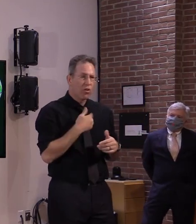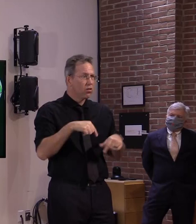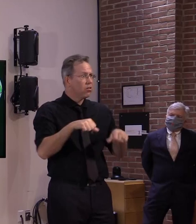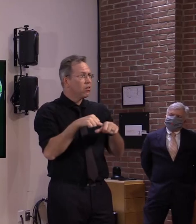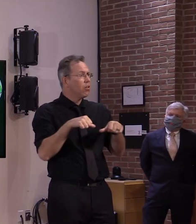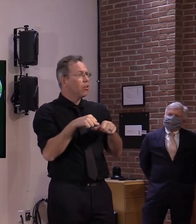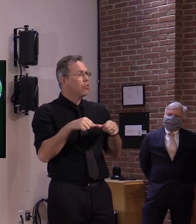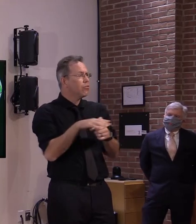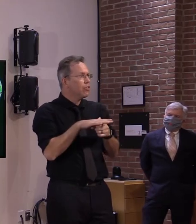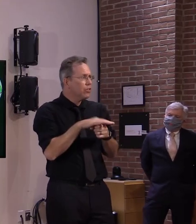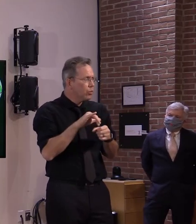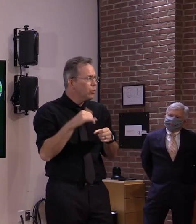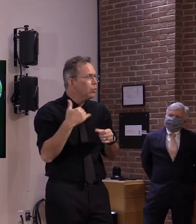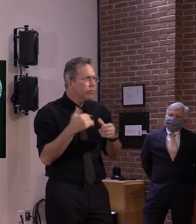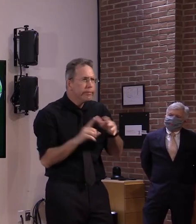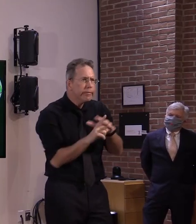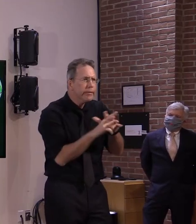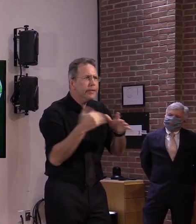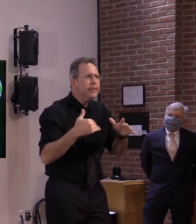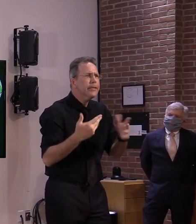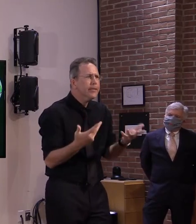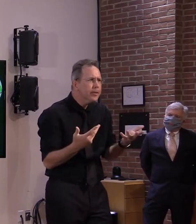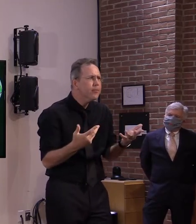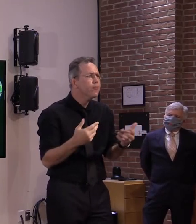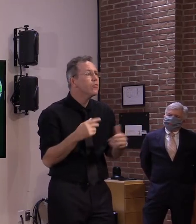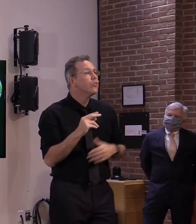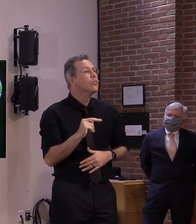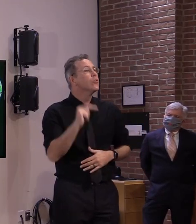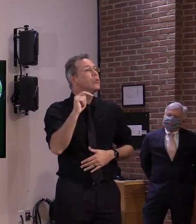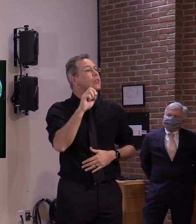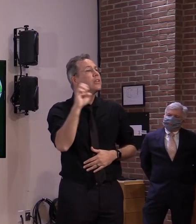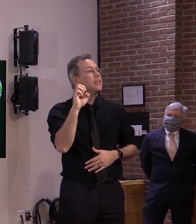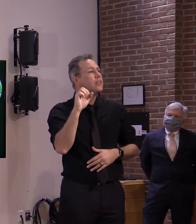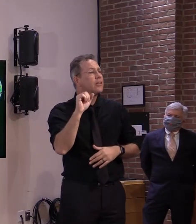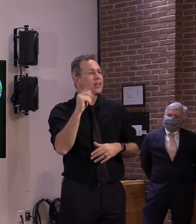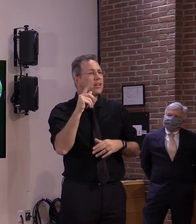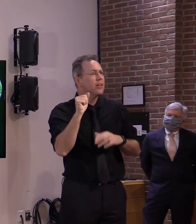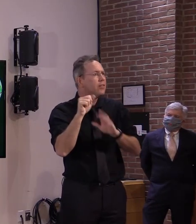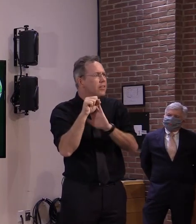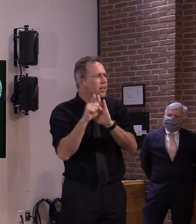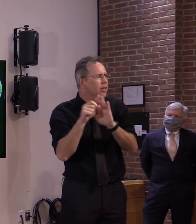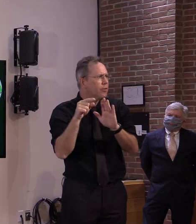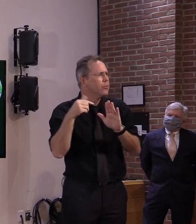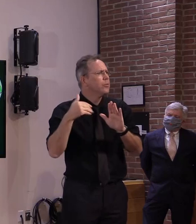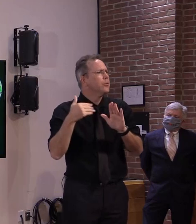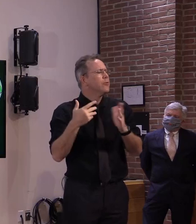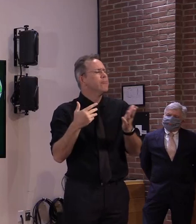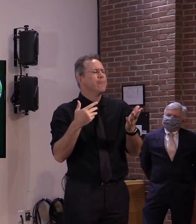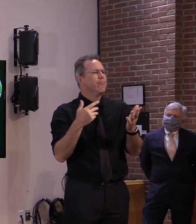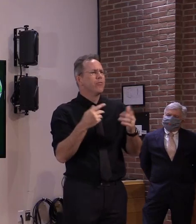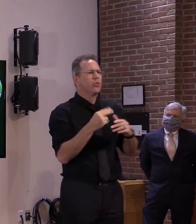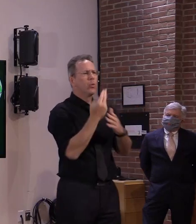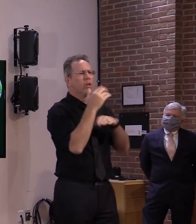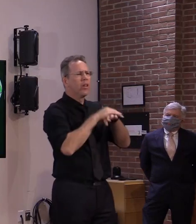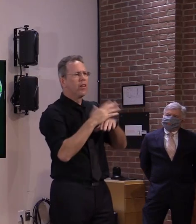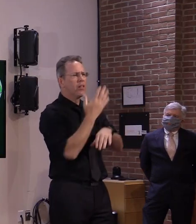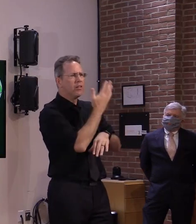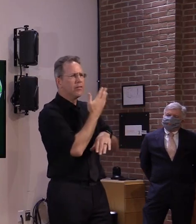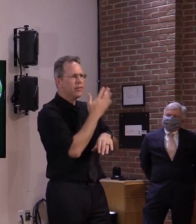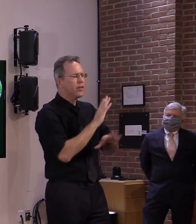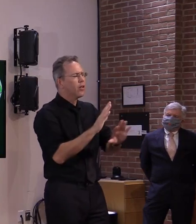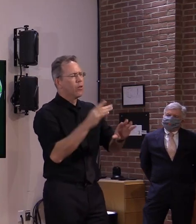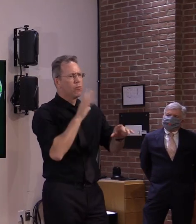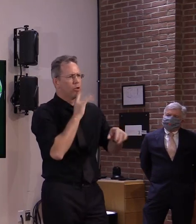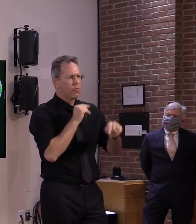already seeing other northeastern states rolling back reopening plans, imposing restrictions on activities,